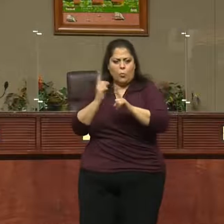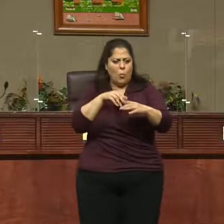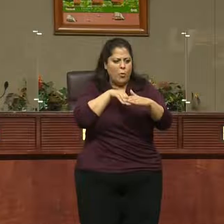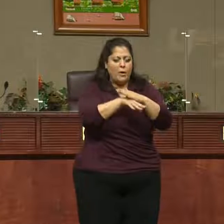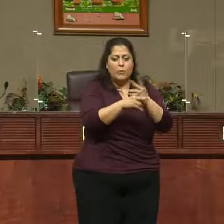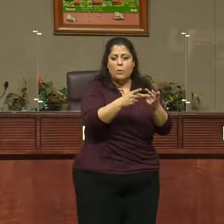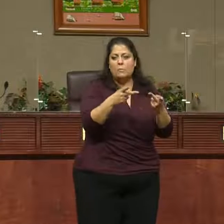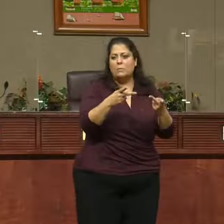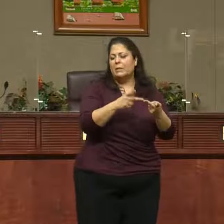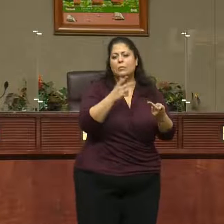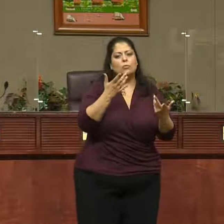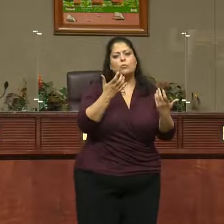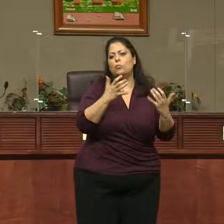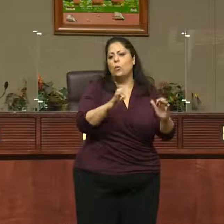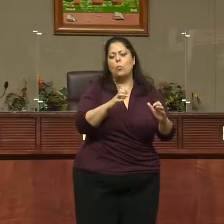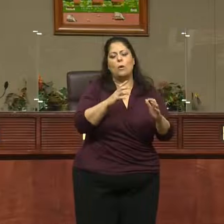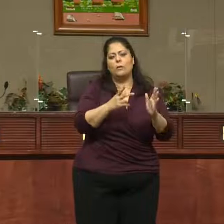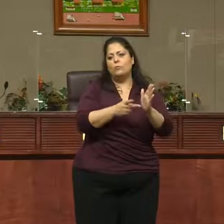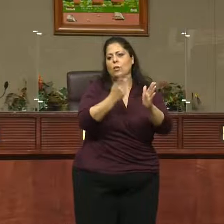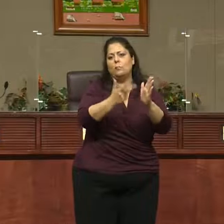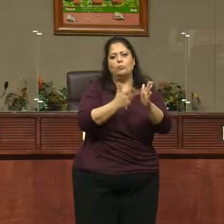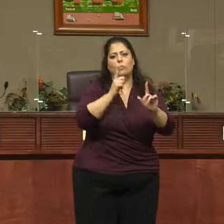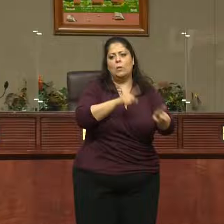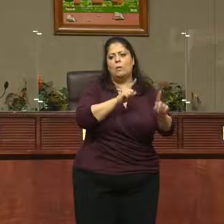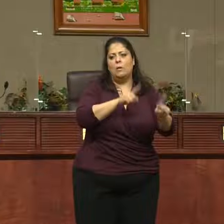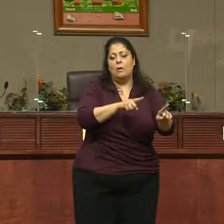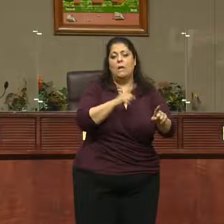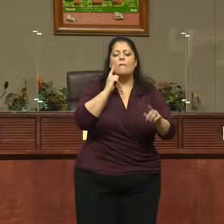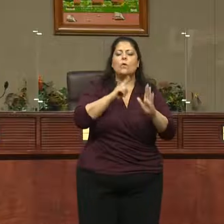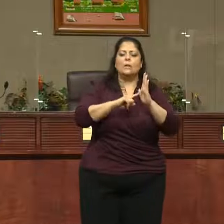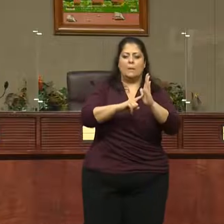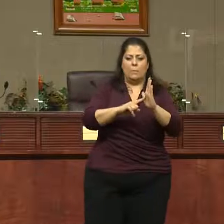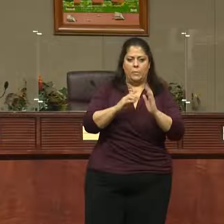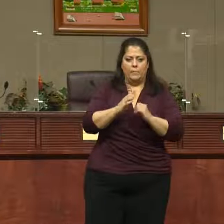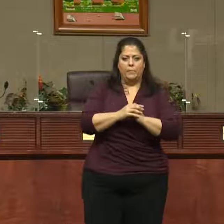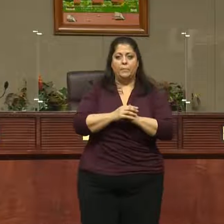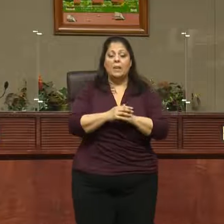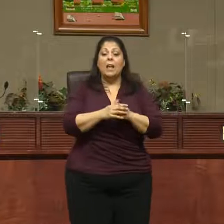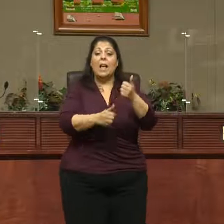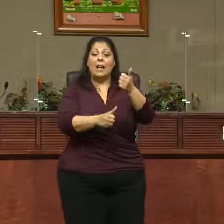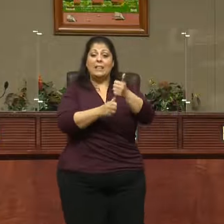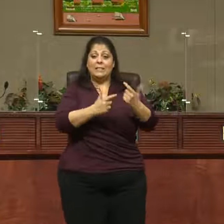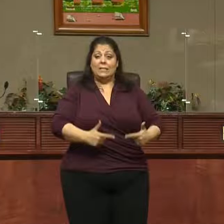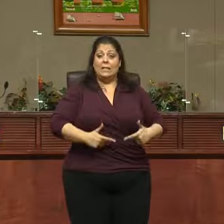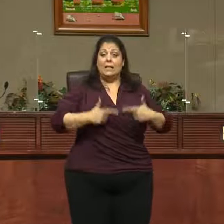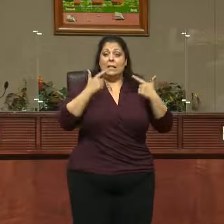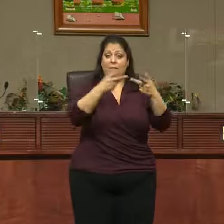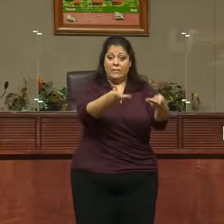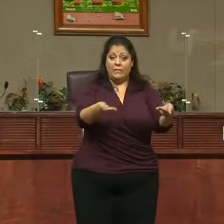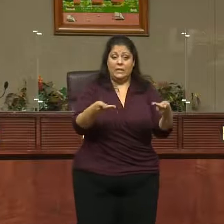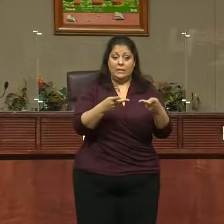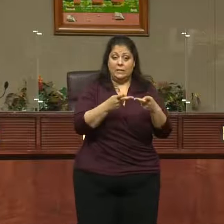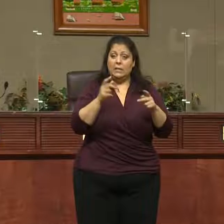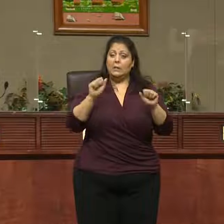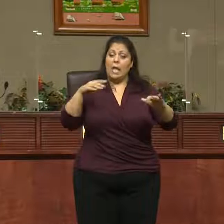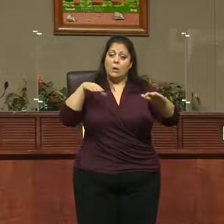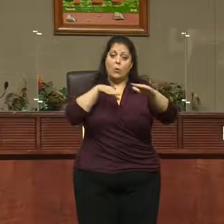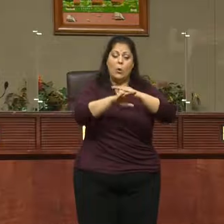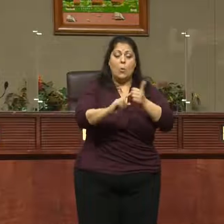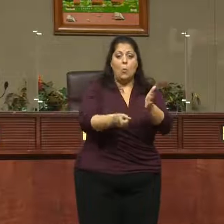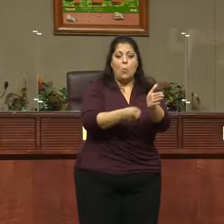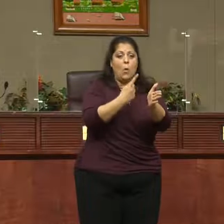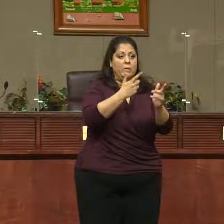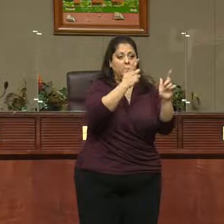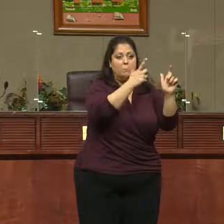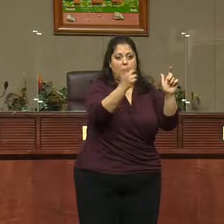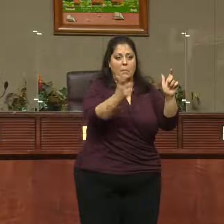to schedule. For example, a good place to use that vaccine would have been assisted living facilities. You go once, you do everyone, you